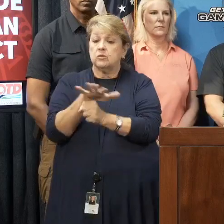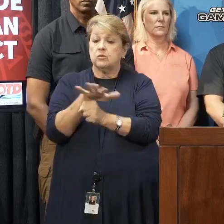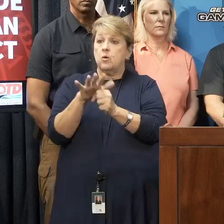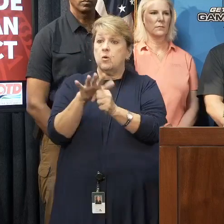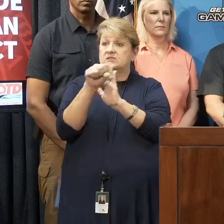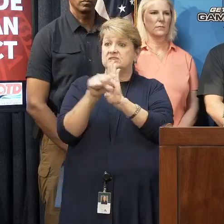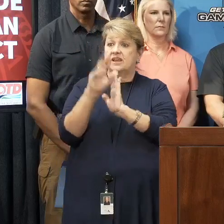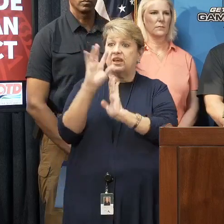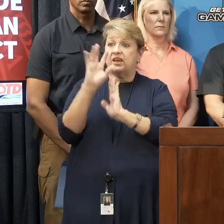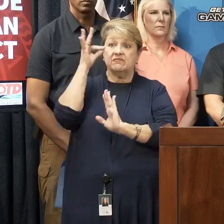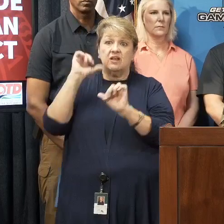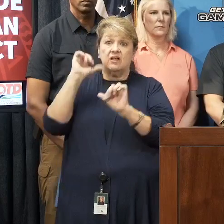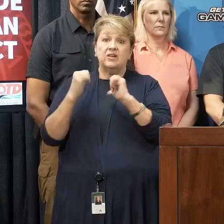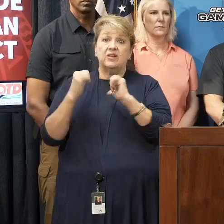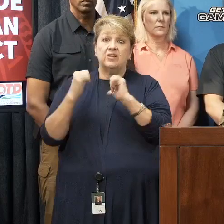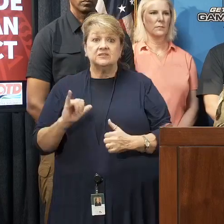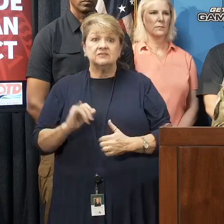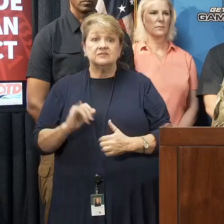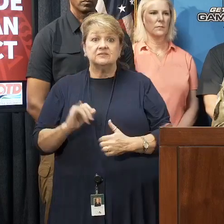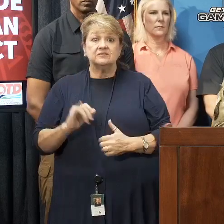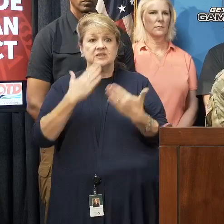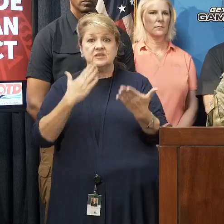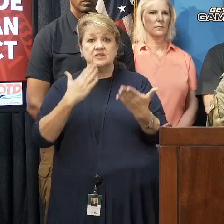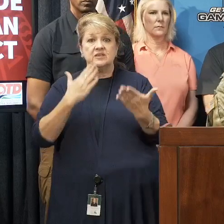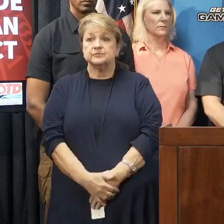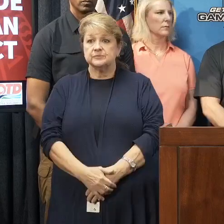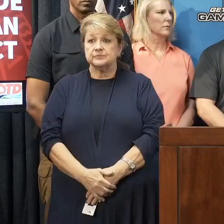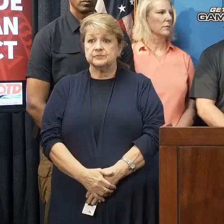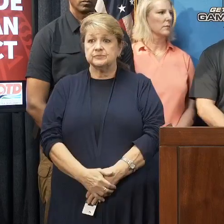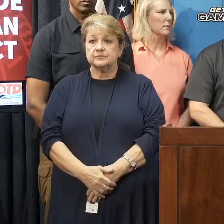and federal agencies. Thank you.